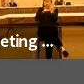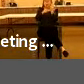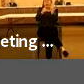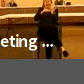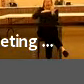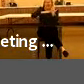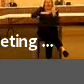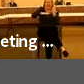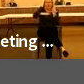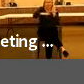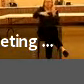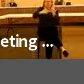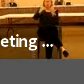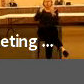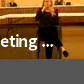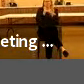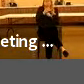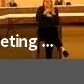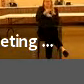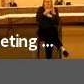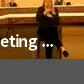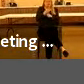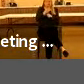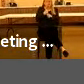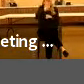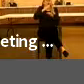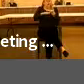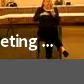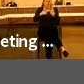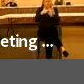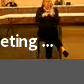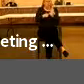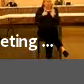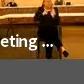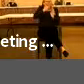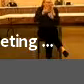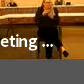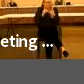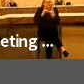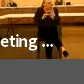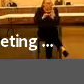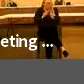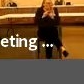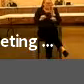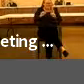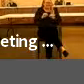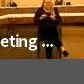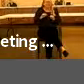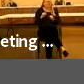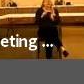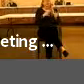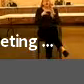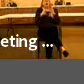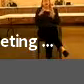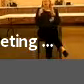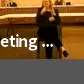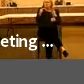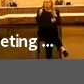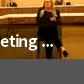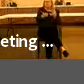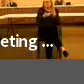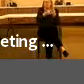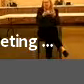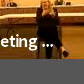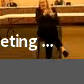in excess of that requirement, but we didn't really stop there. There's not a lot of existing vegetation in that buffer, and we certainly